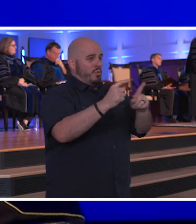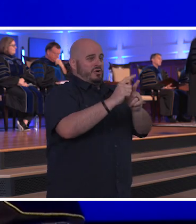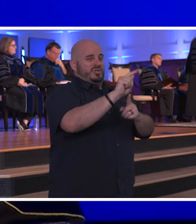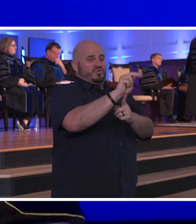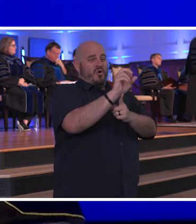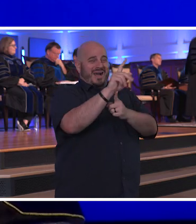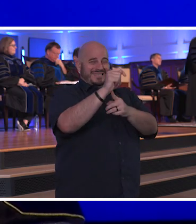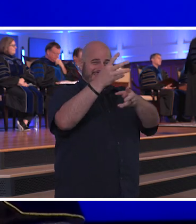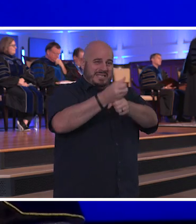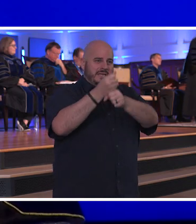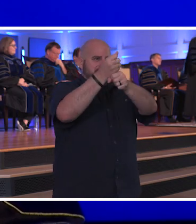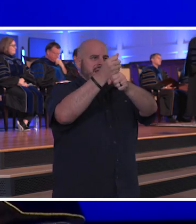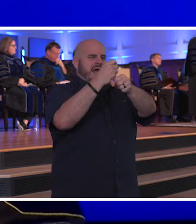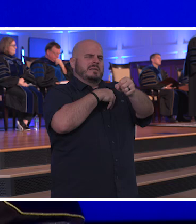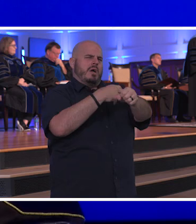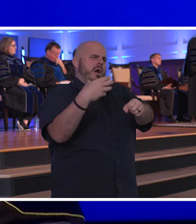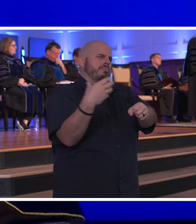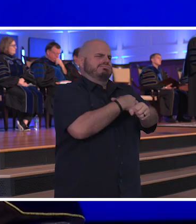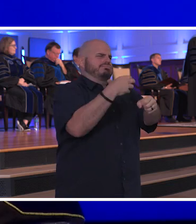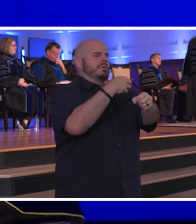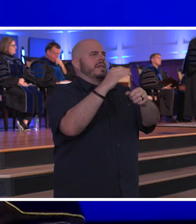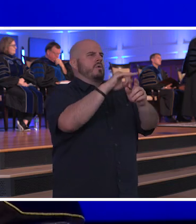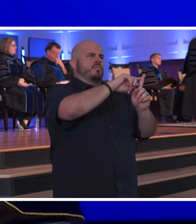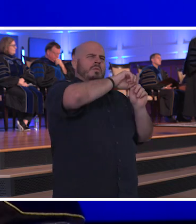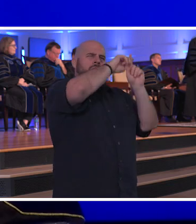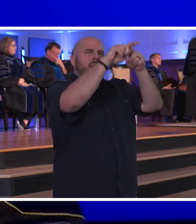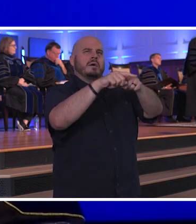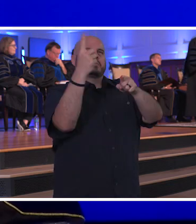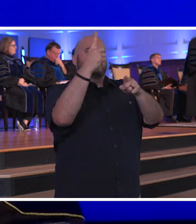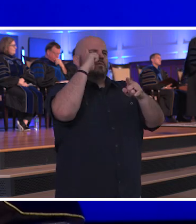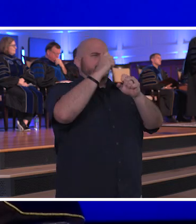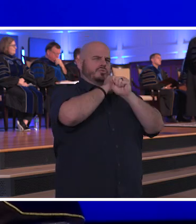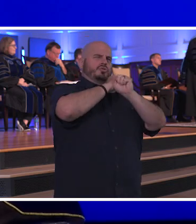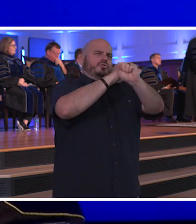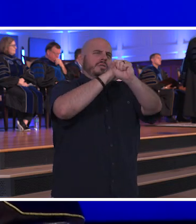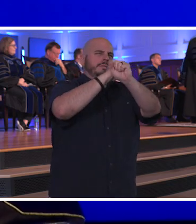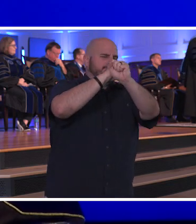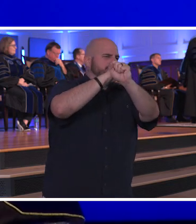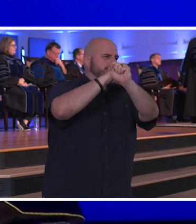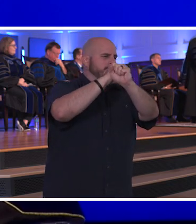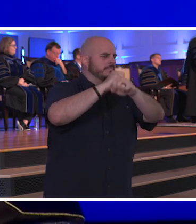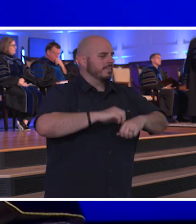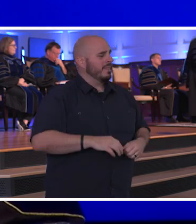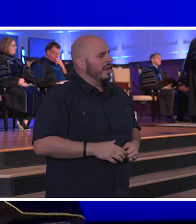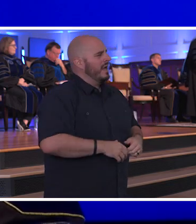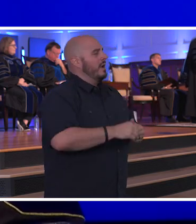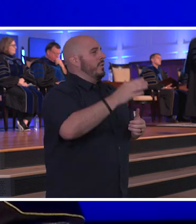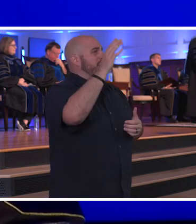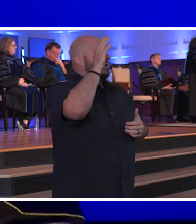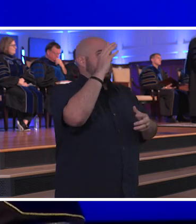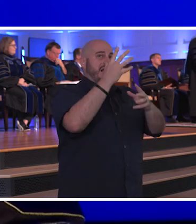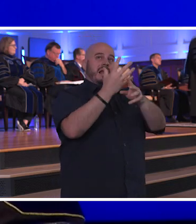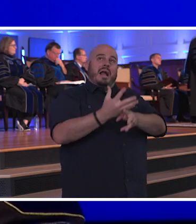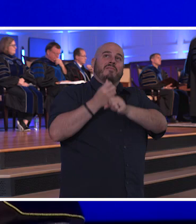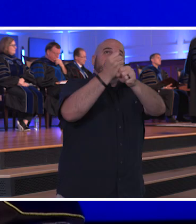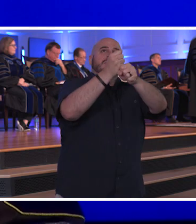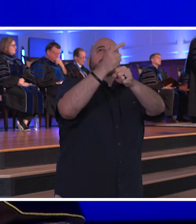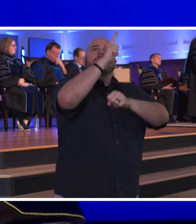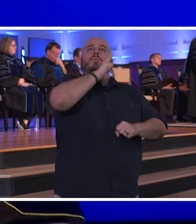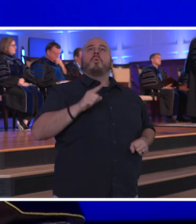of relying on someone for security. Here, the confidence is to be in the Lord and not in